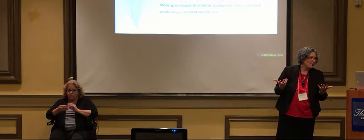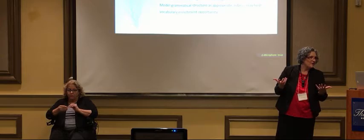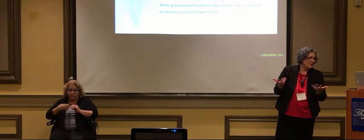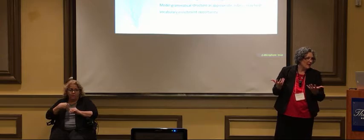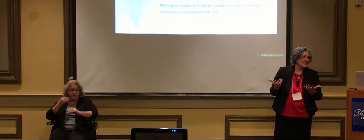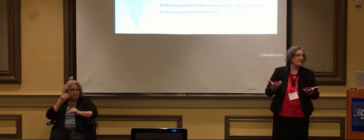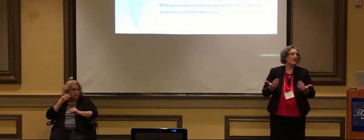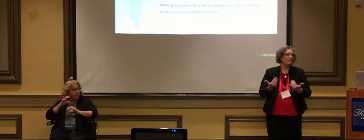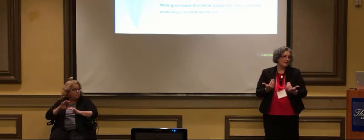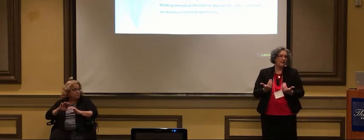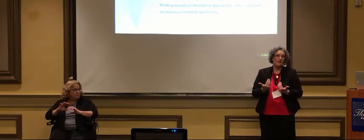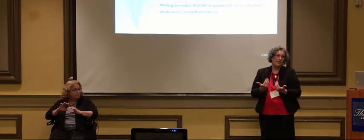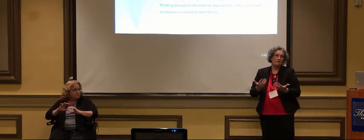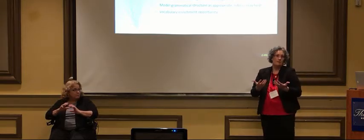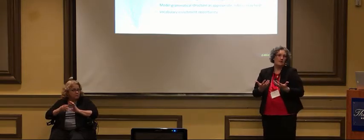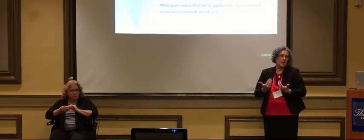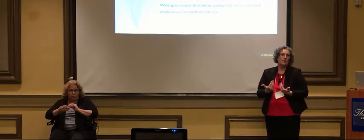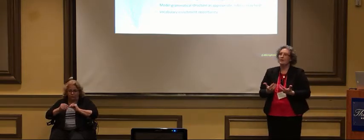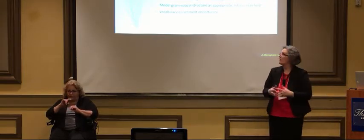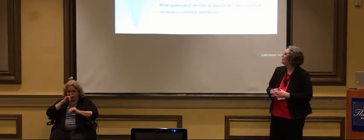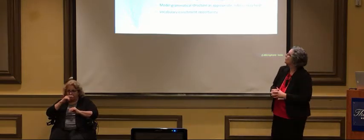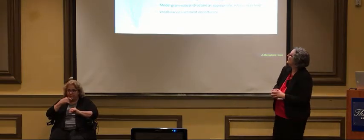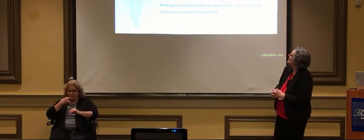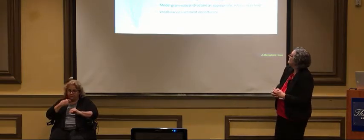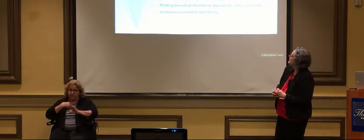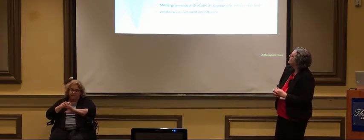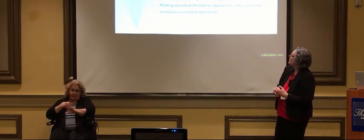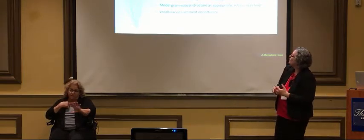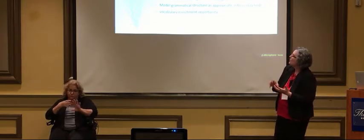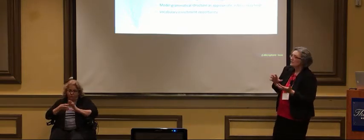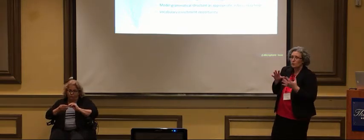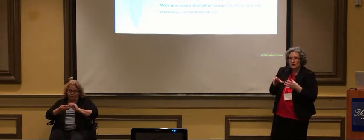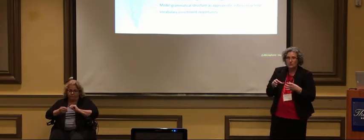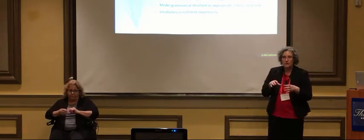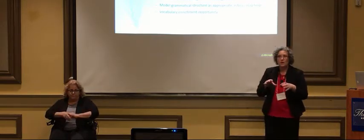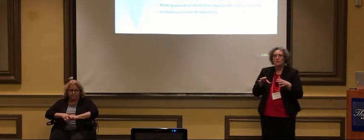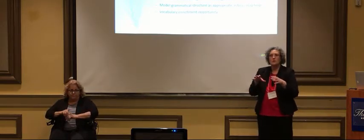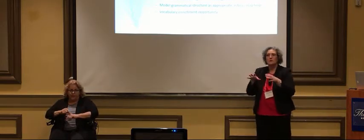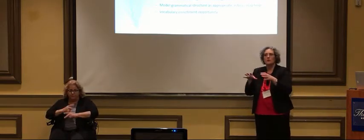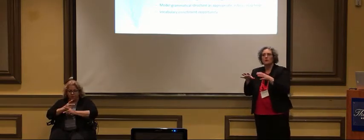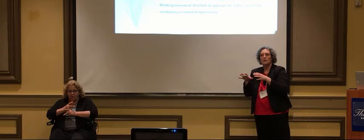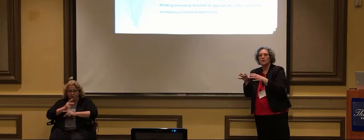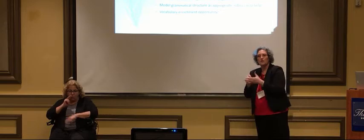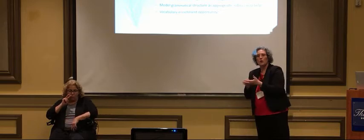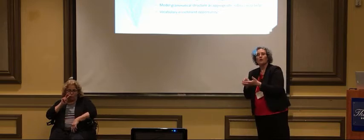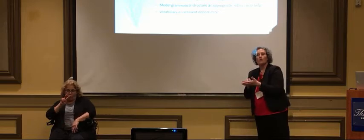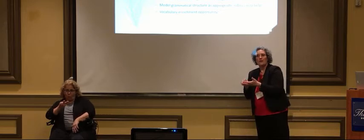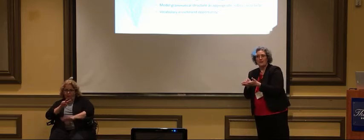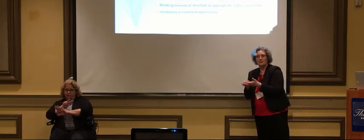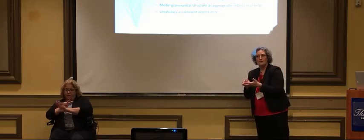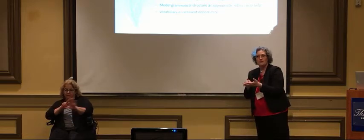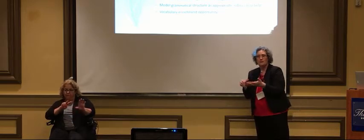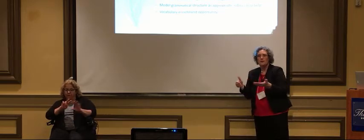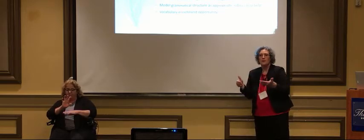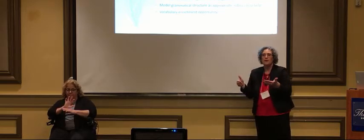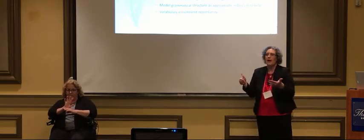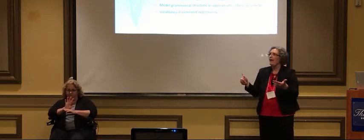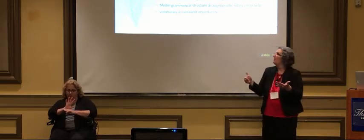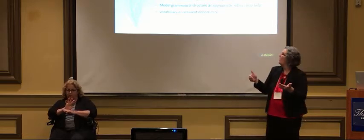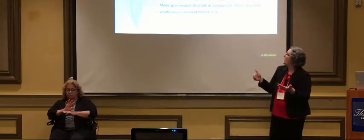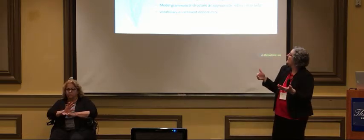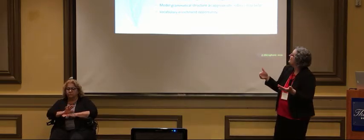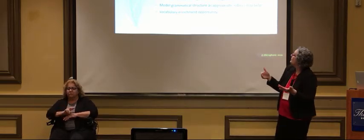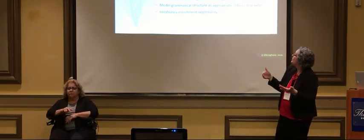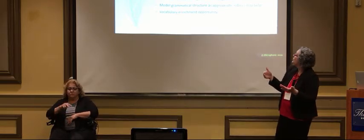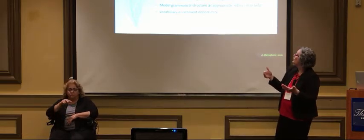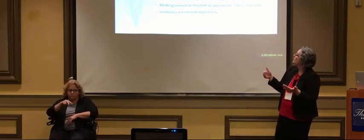the 5 stories of the kids that they tell me their story. So you have to watch their videos, consult the writing,